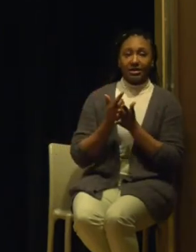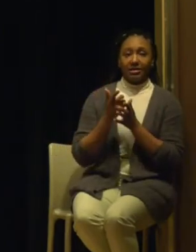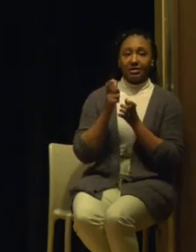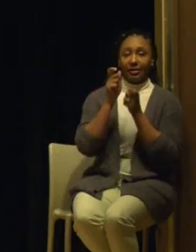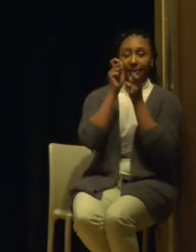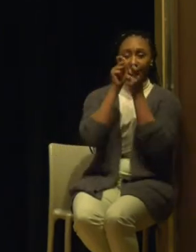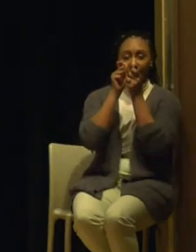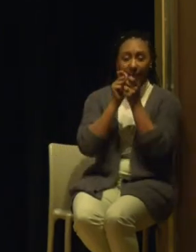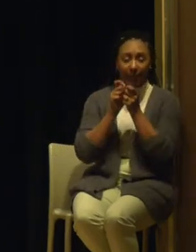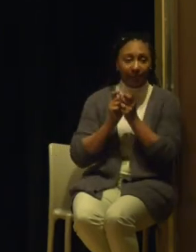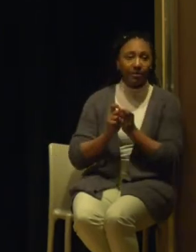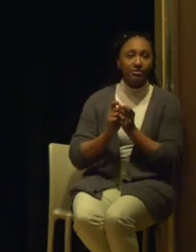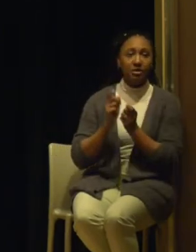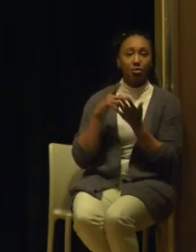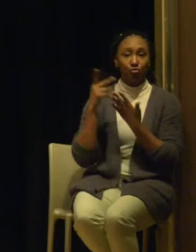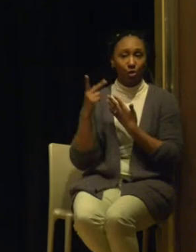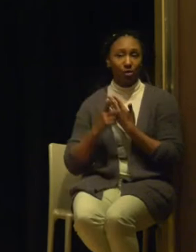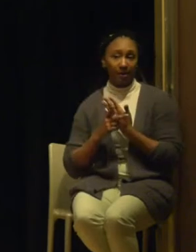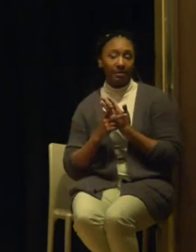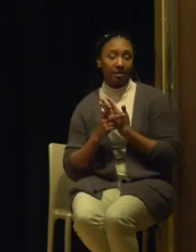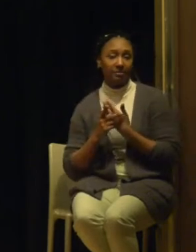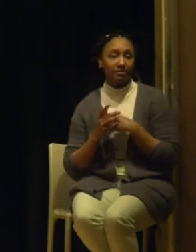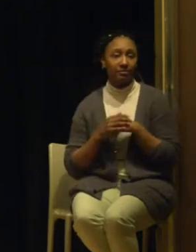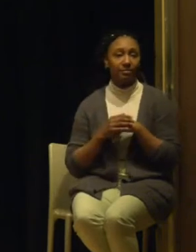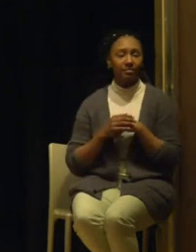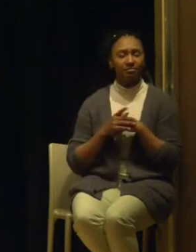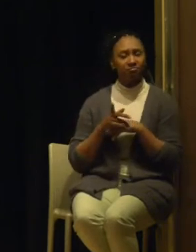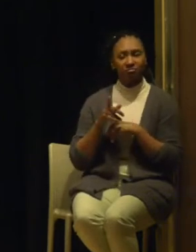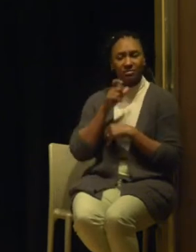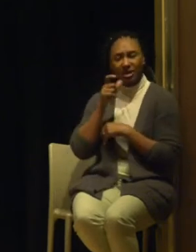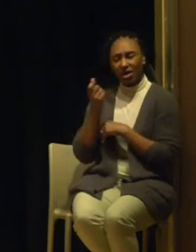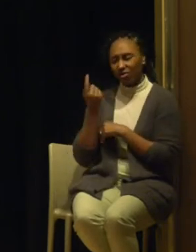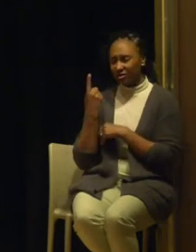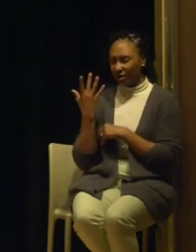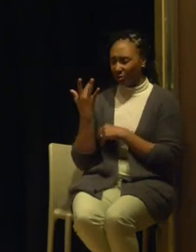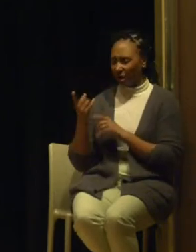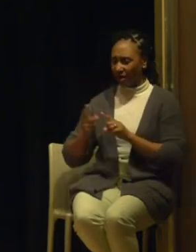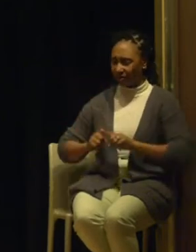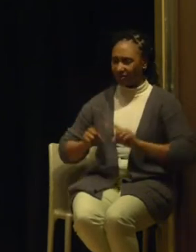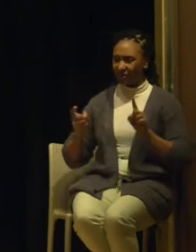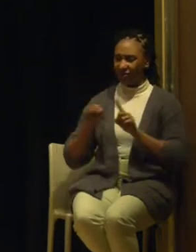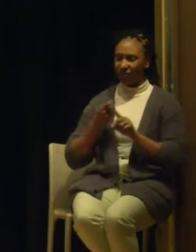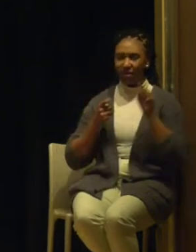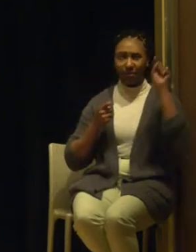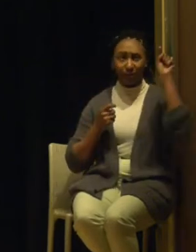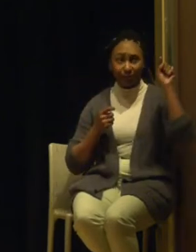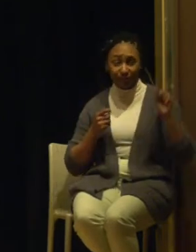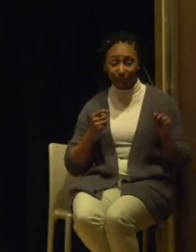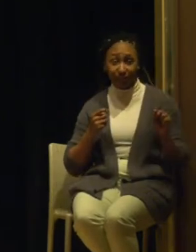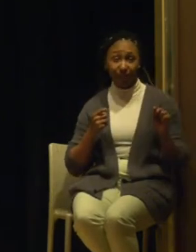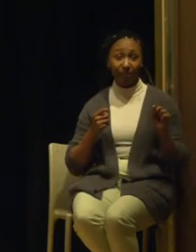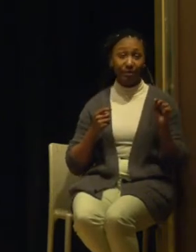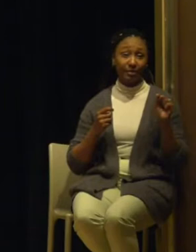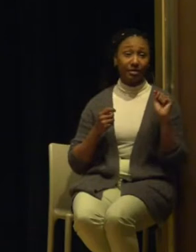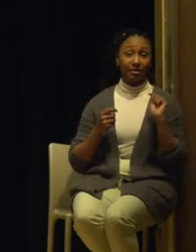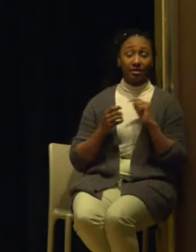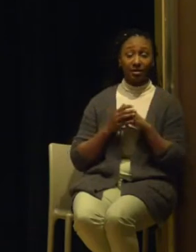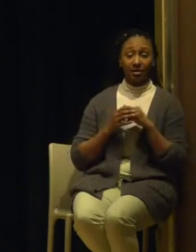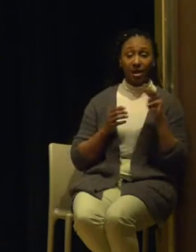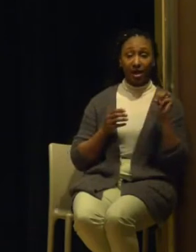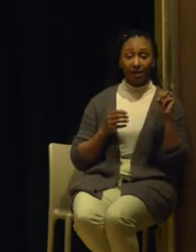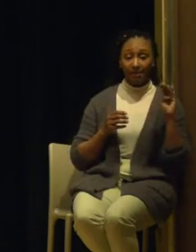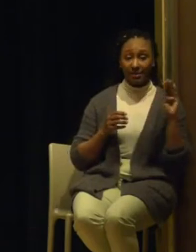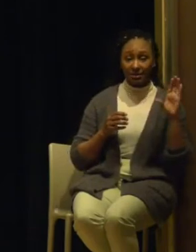from us. They never understood why we were different from CBS, ABC, or NBC. Right. You know, when we put on what we